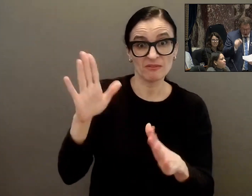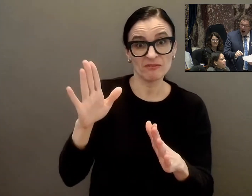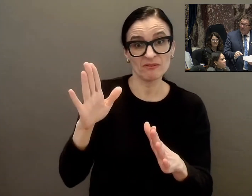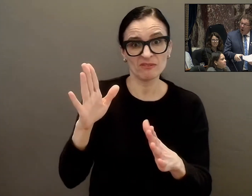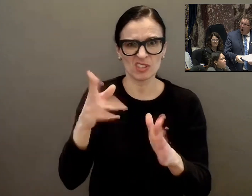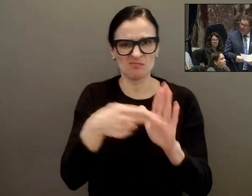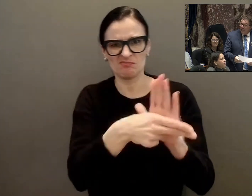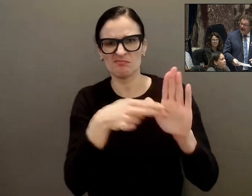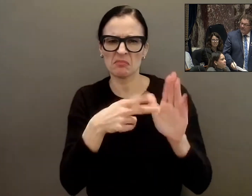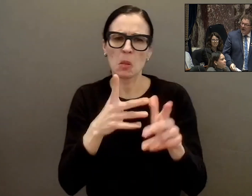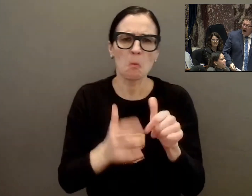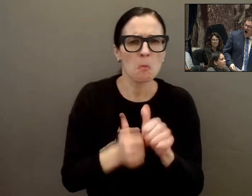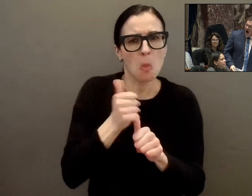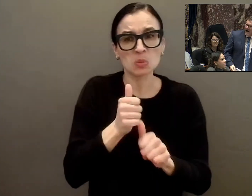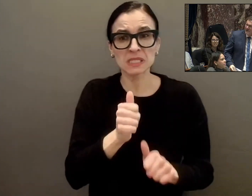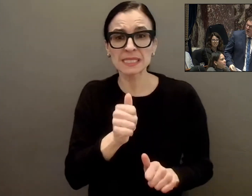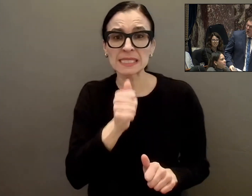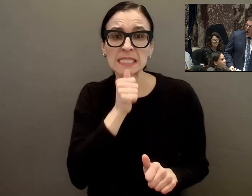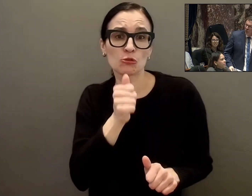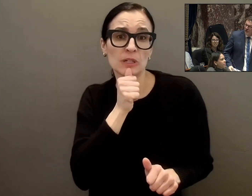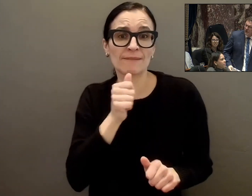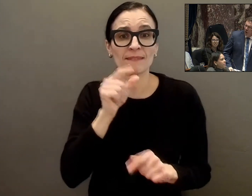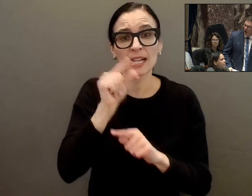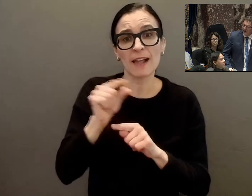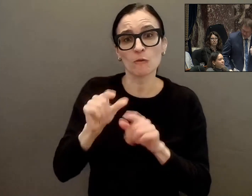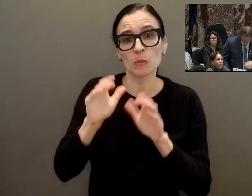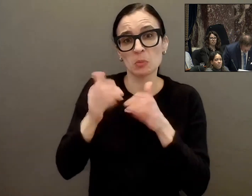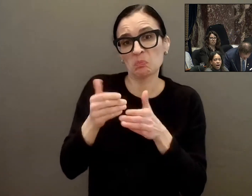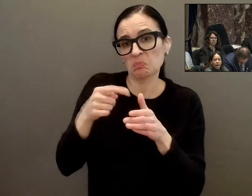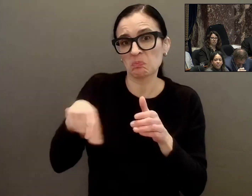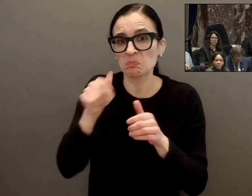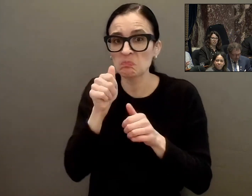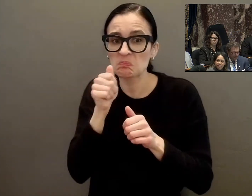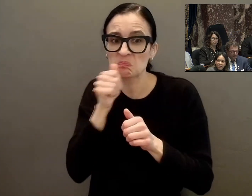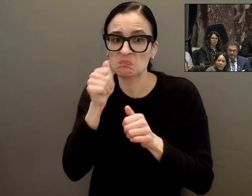and stop operating behind closed doors?